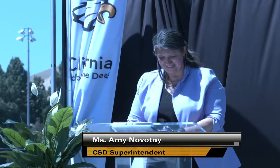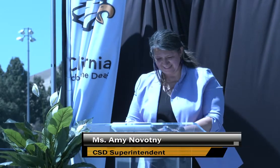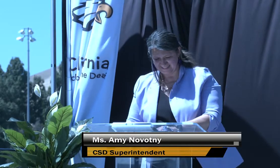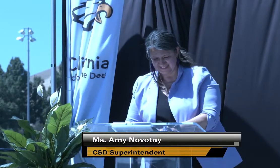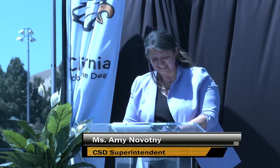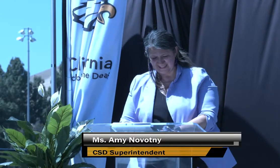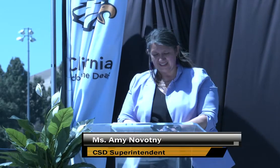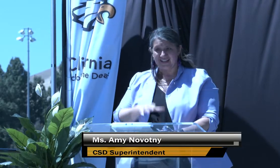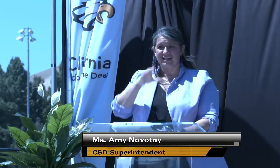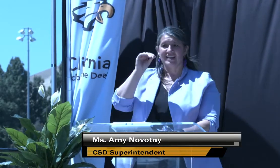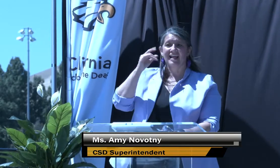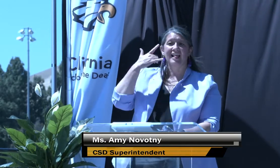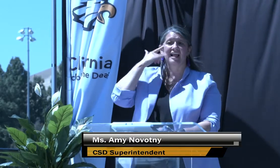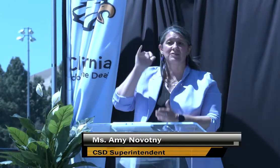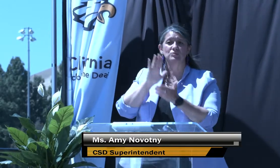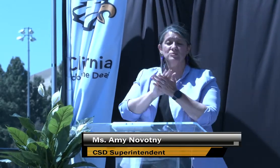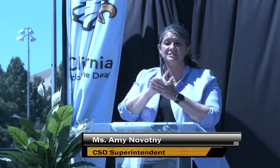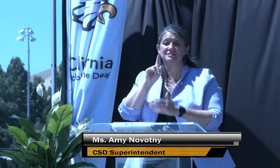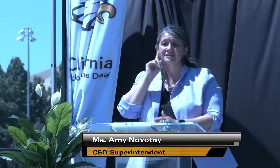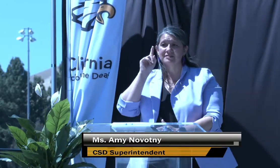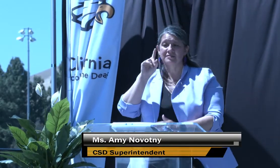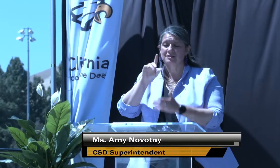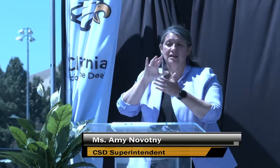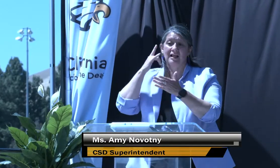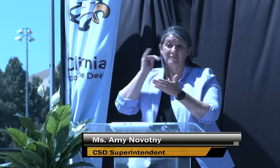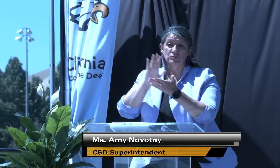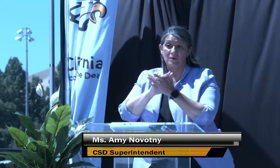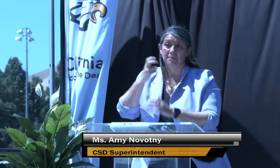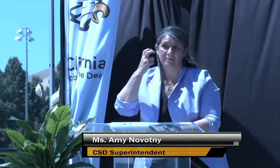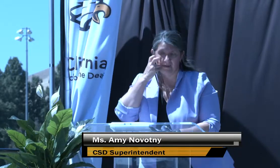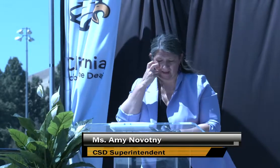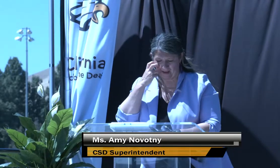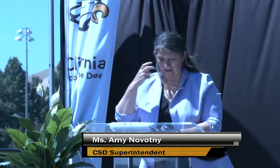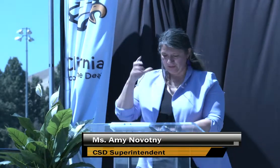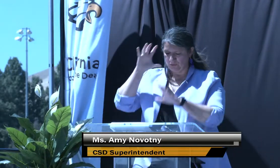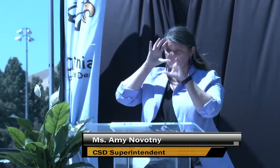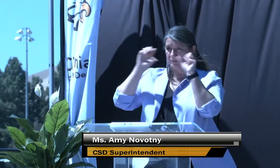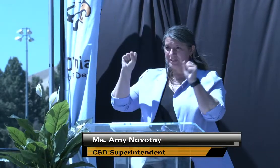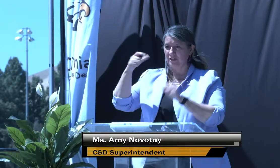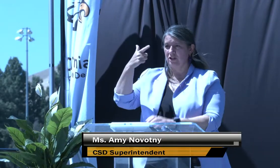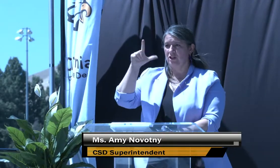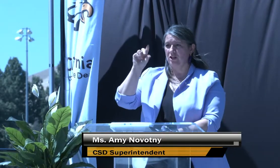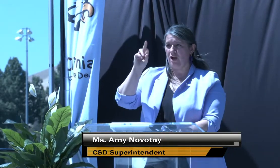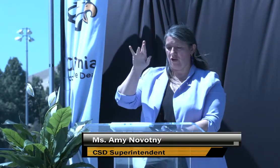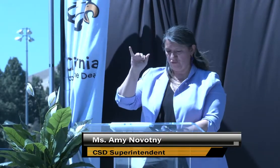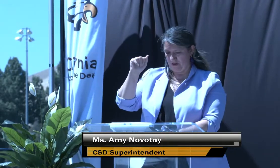Oh, not here, all right. We also have the California School for the Blind,